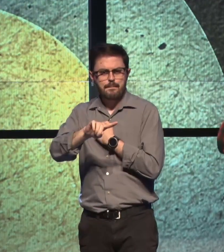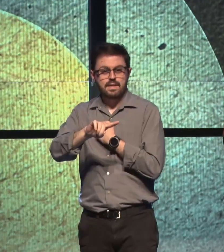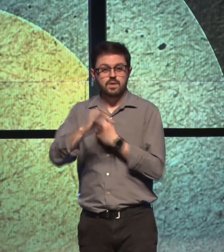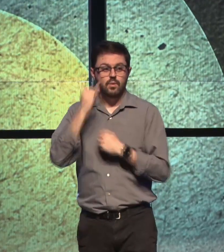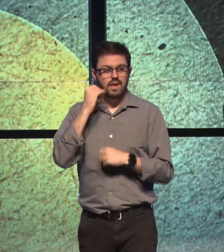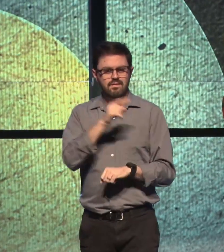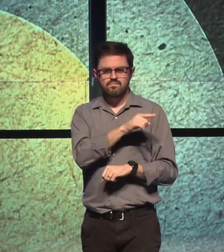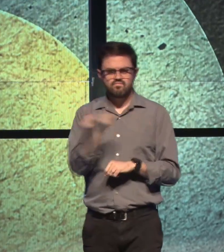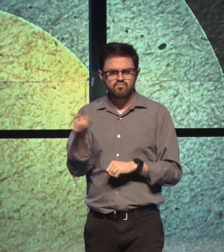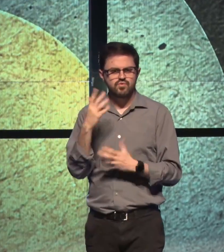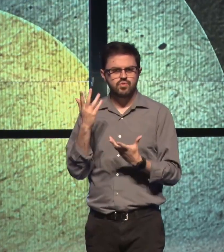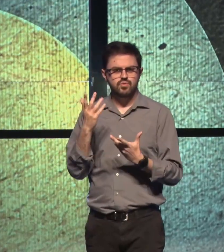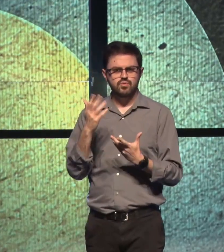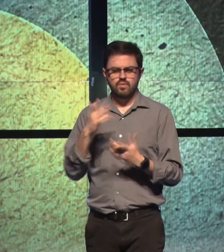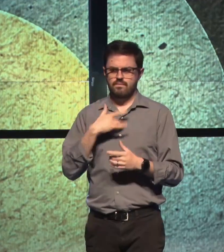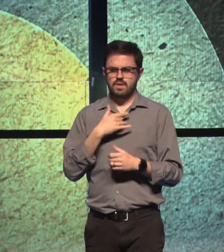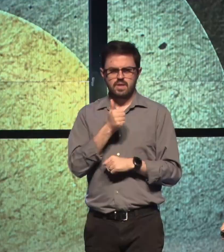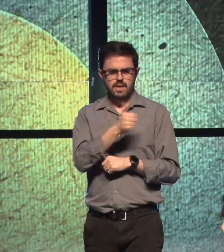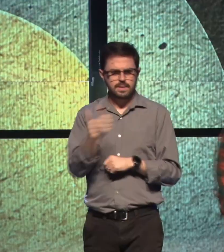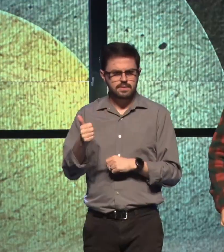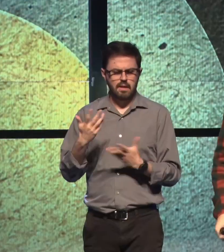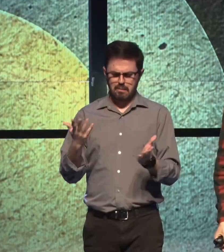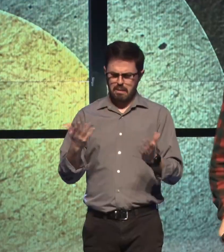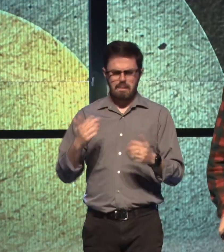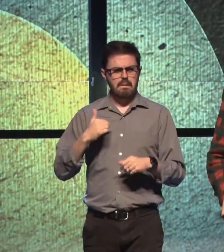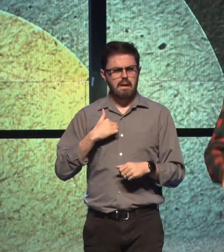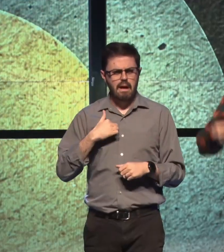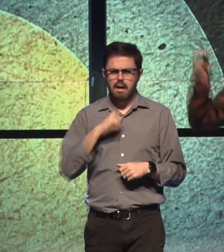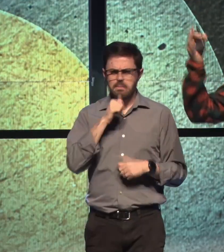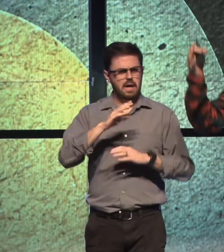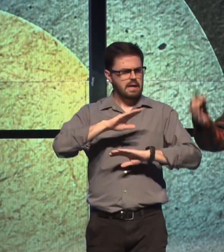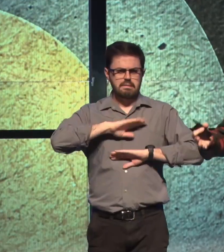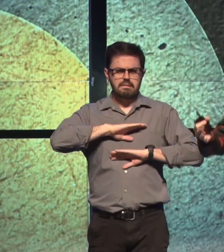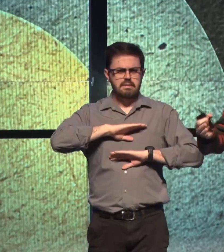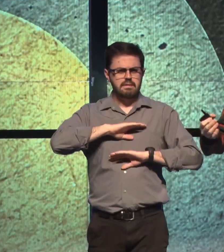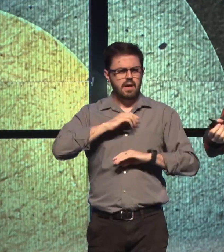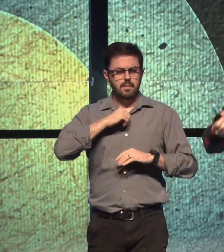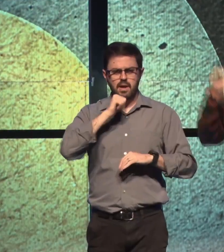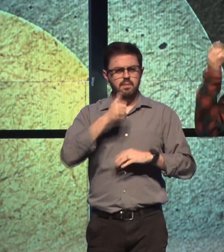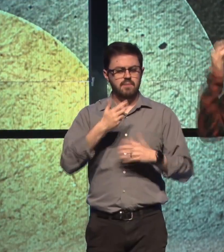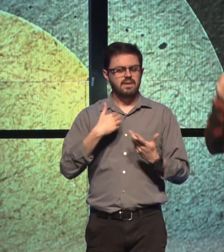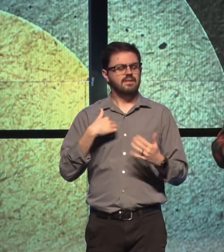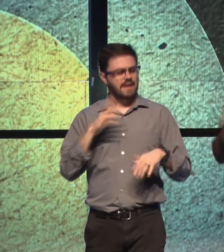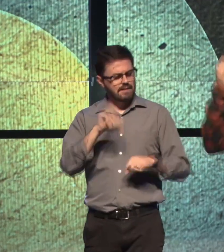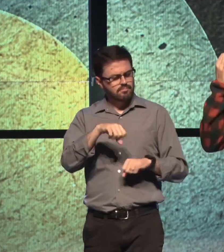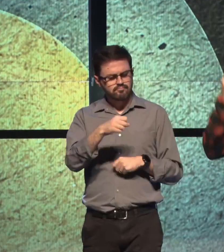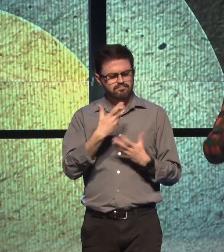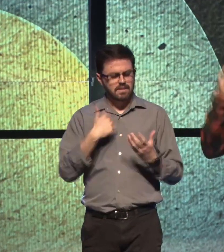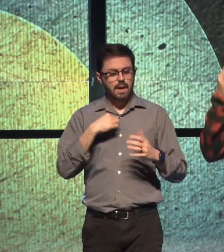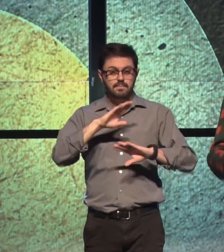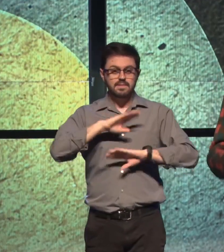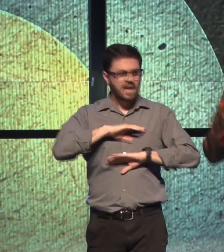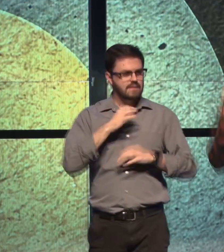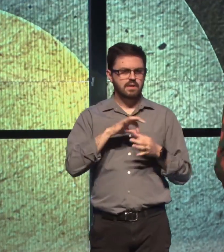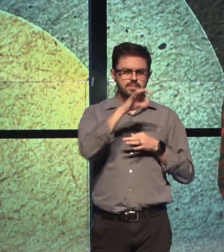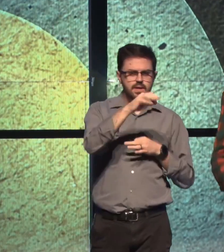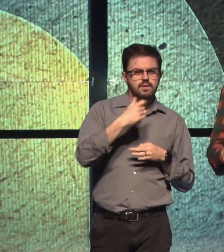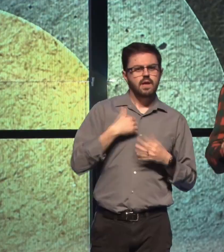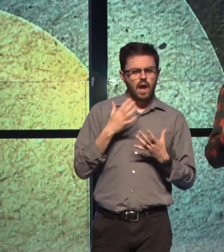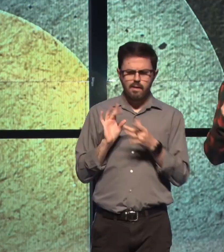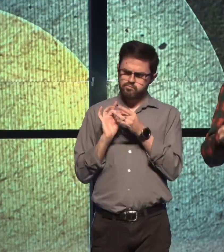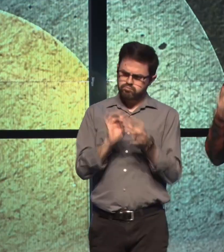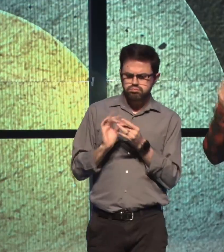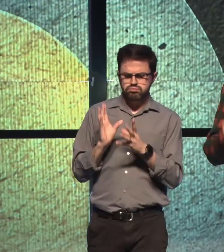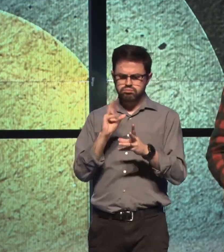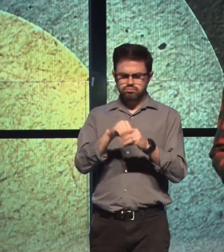I'm not dissatisfied spiritually, I'm not deconstructing, that's wonderful. You probably better love people who are, though,